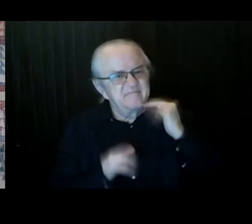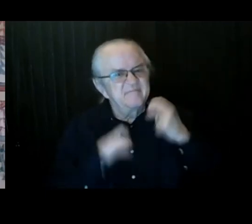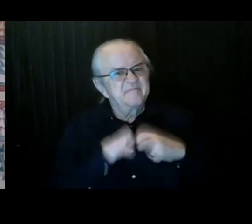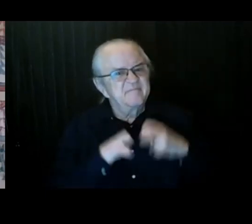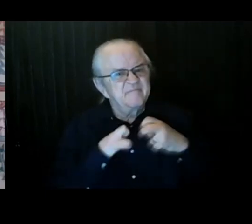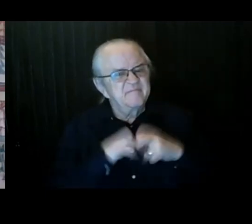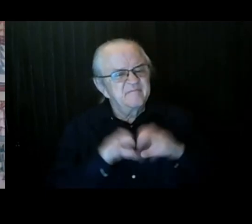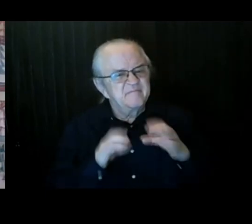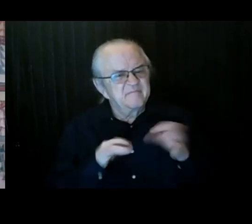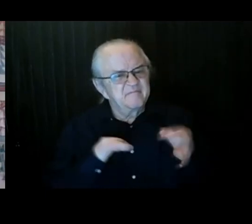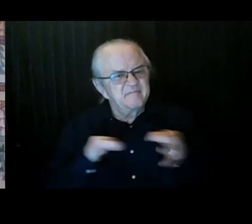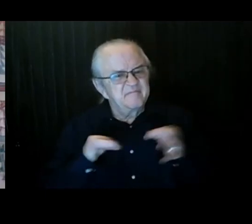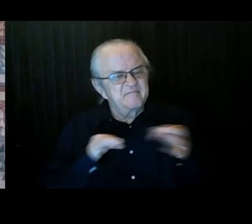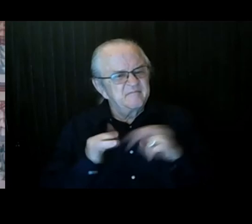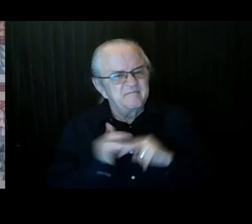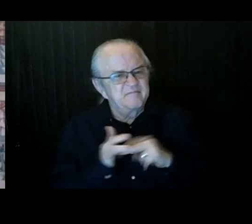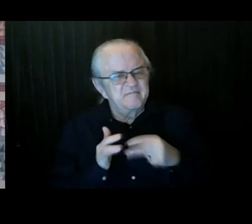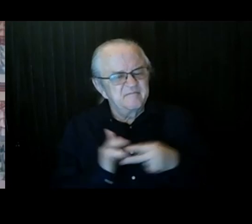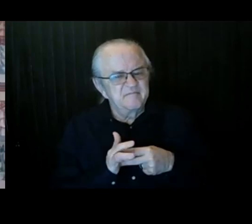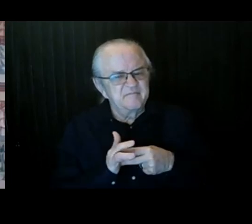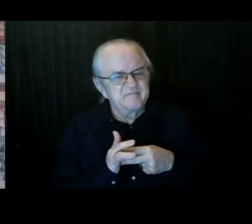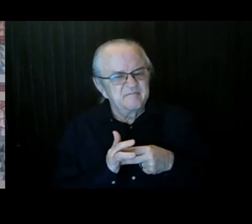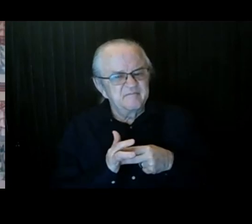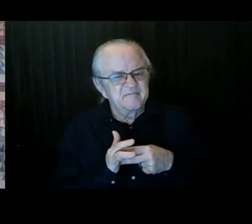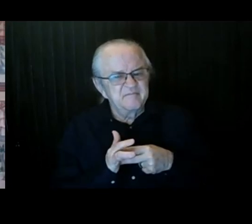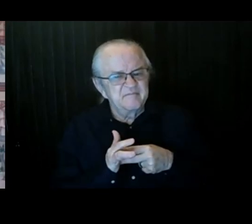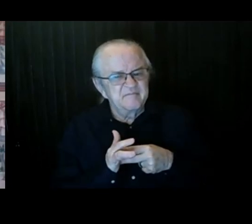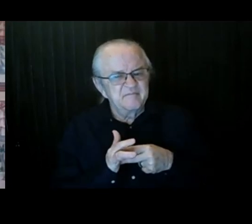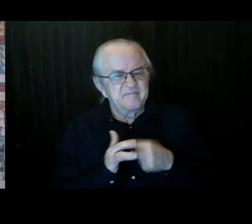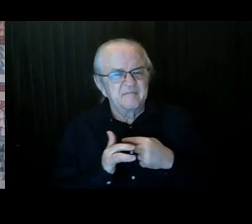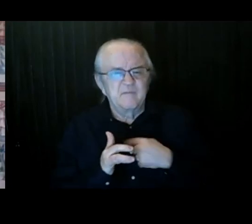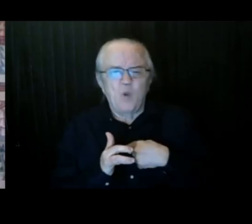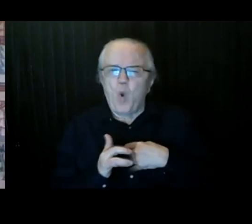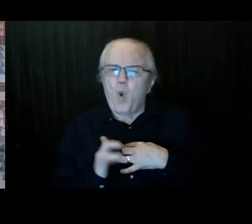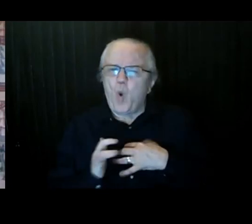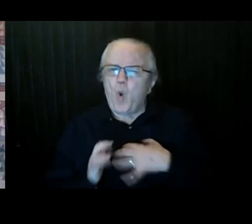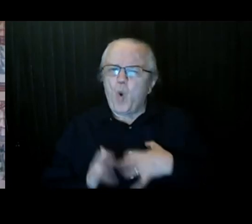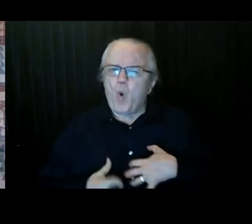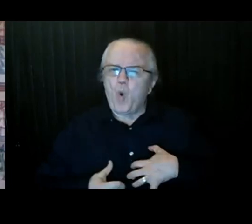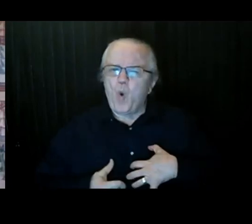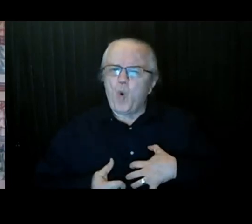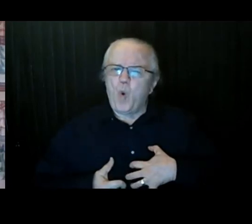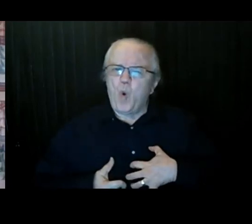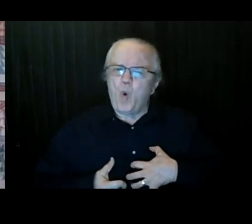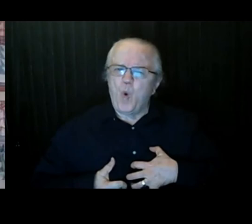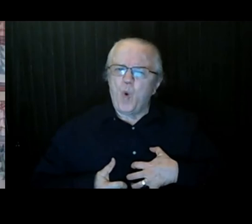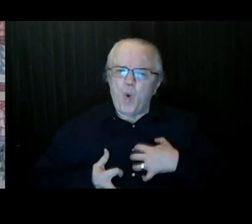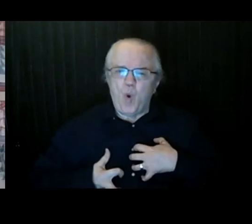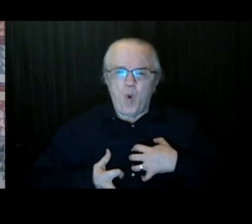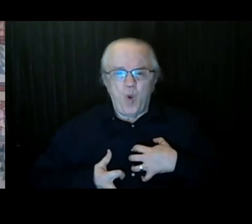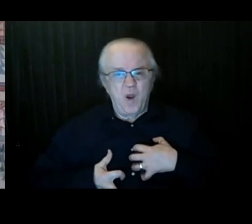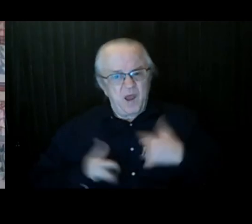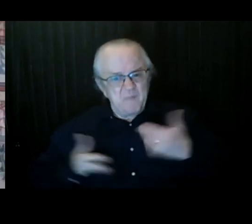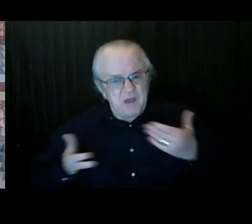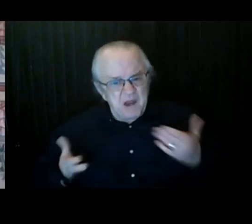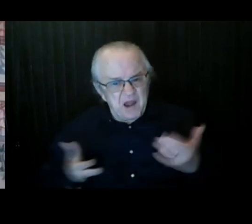explain what that meant. I was mad. I was mad I was at the school, and I was mad at what was happening.